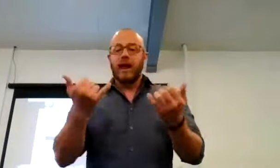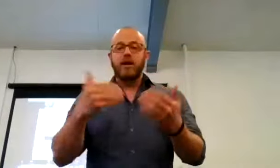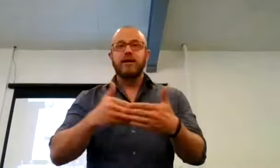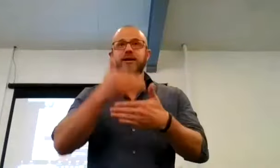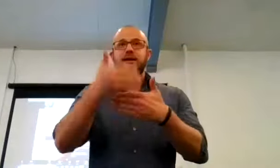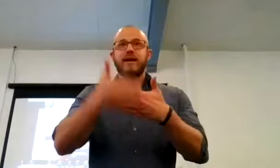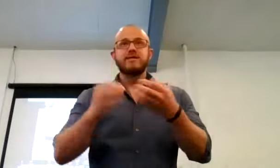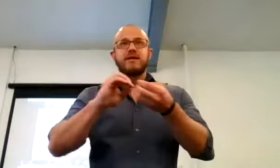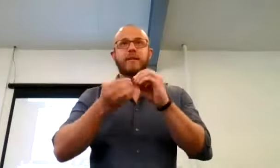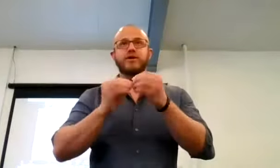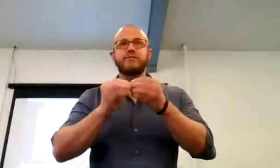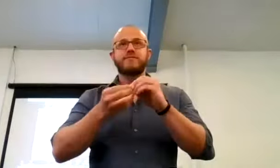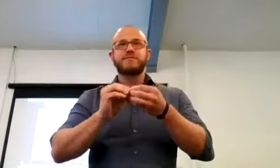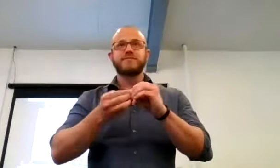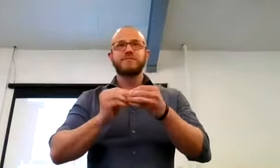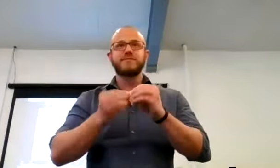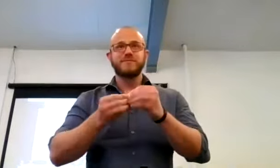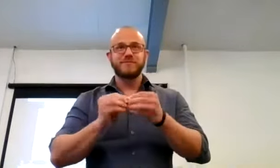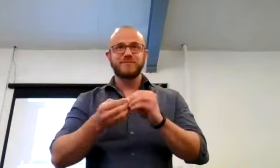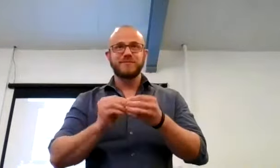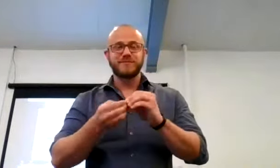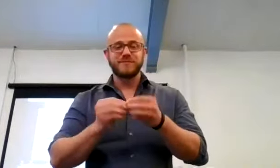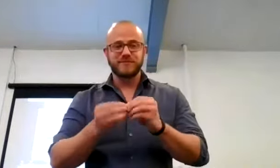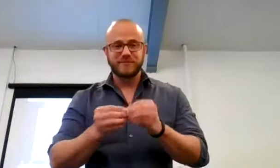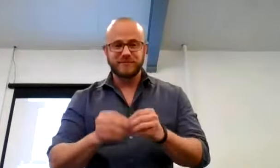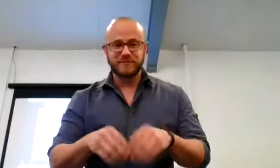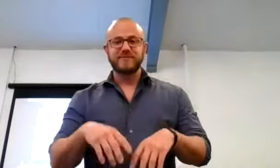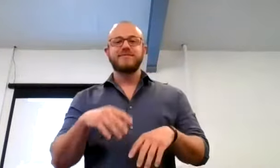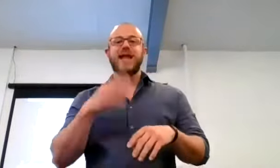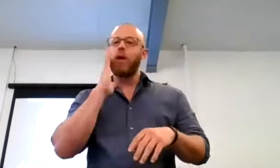Okay, so now the next is numbers.